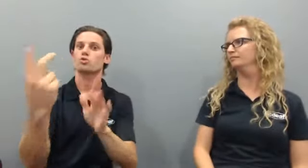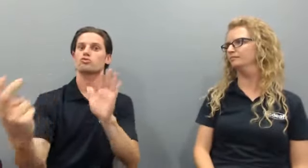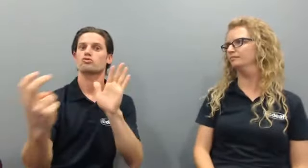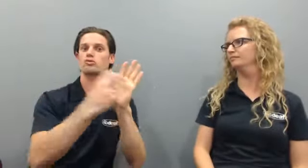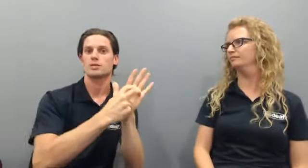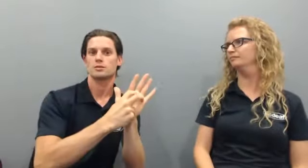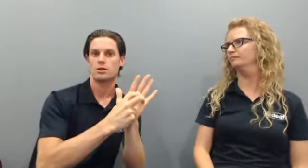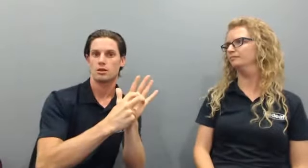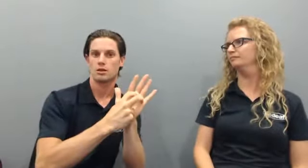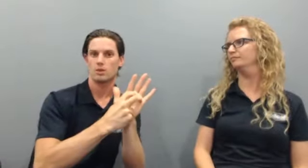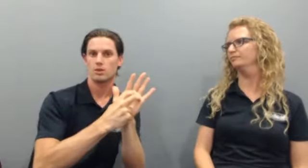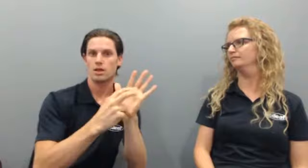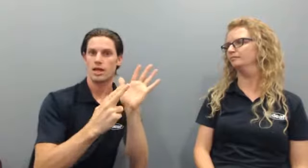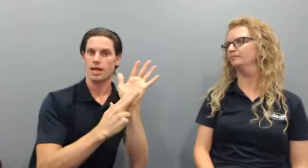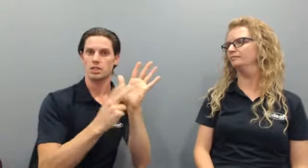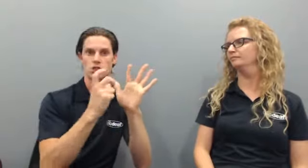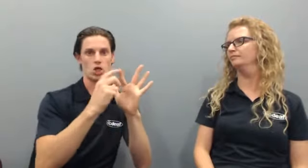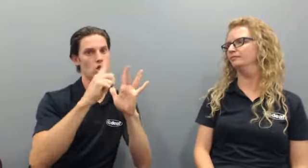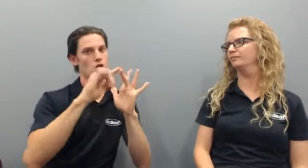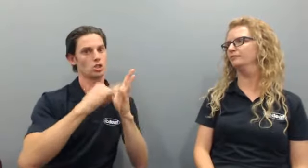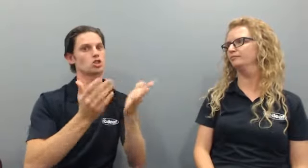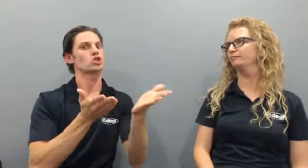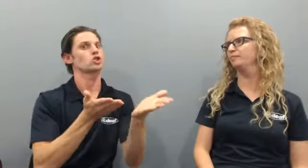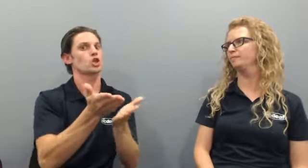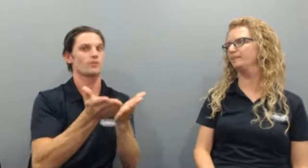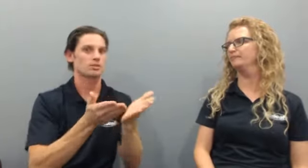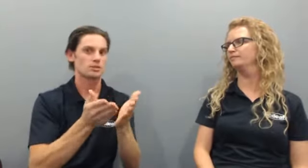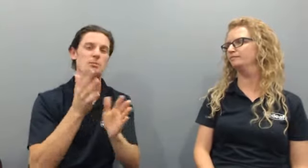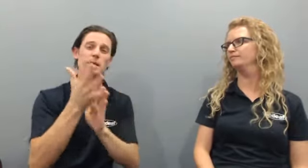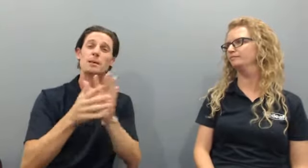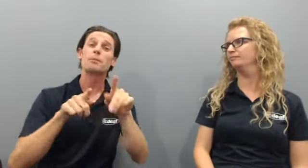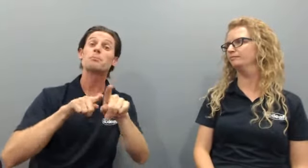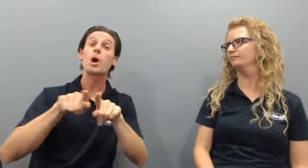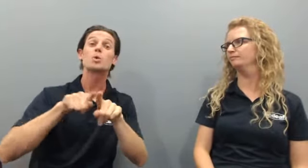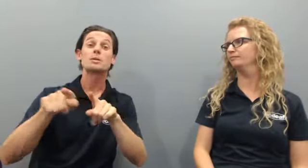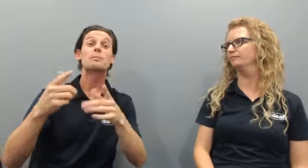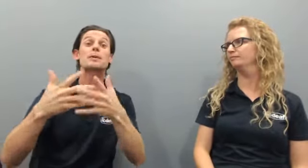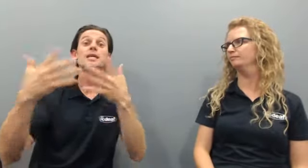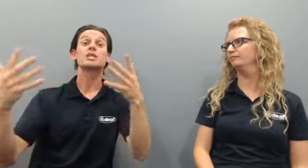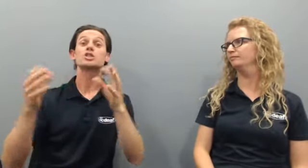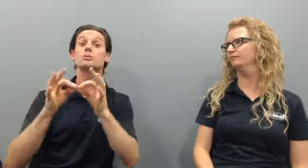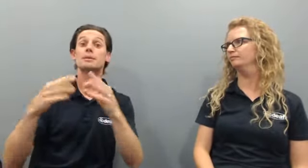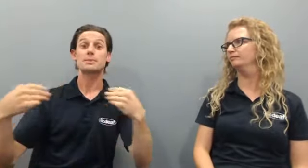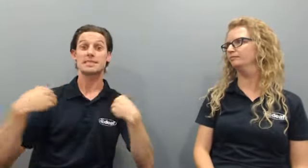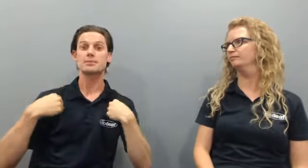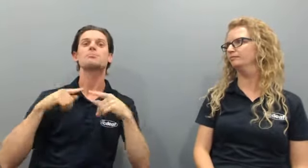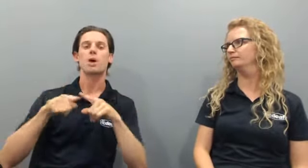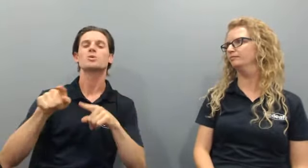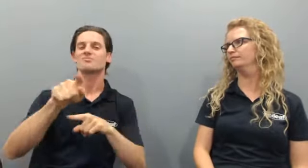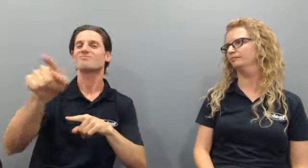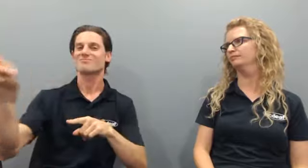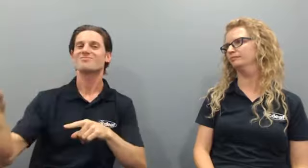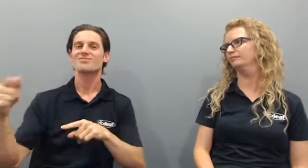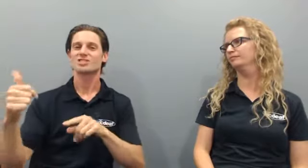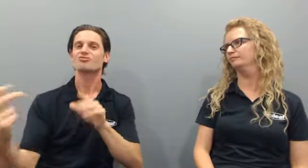through people who are registered as NDIA service providers. So many interpreting agencies out there